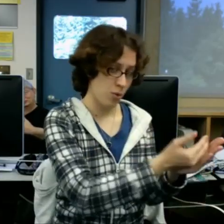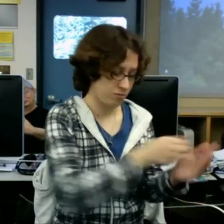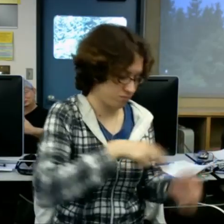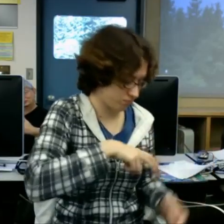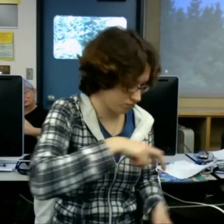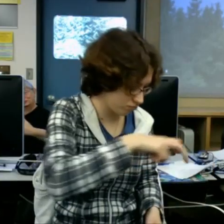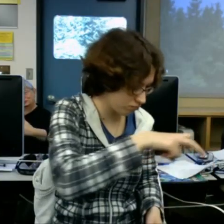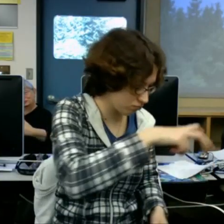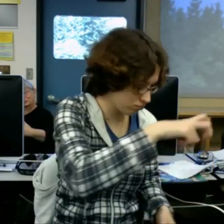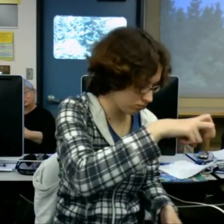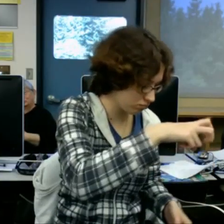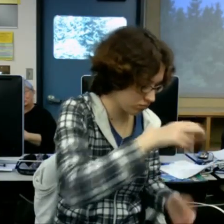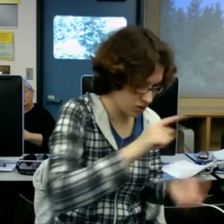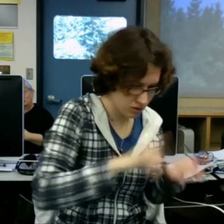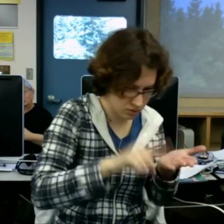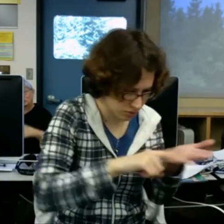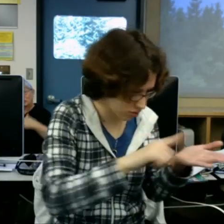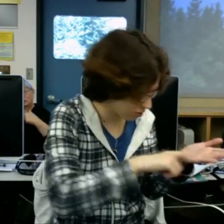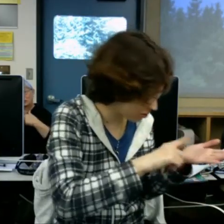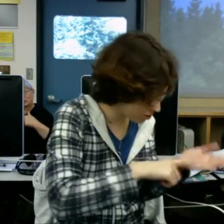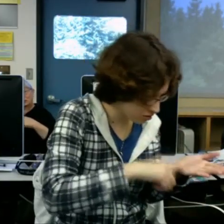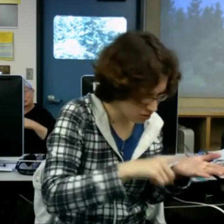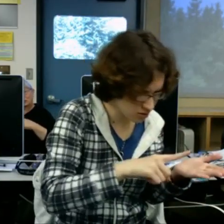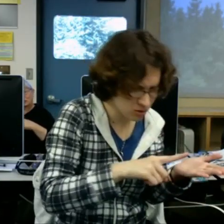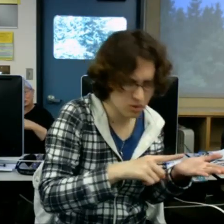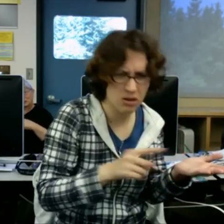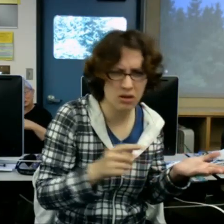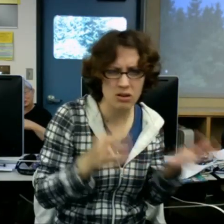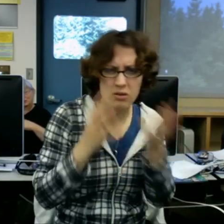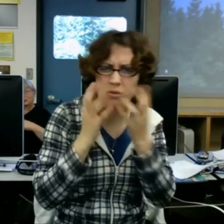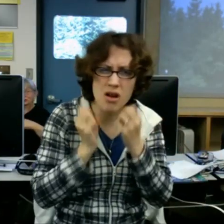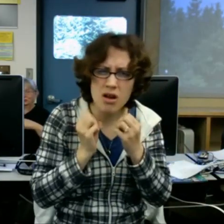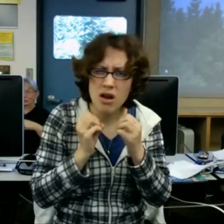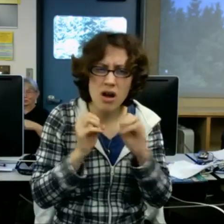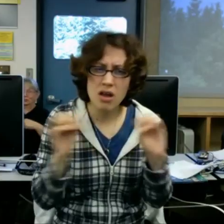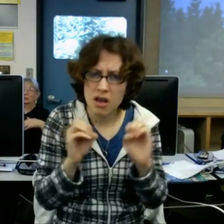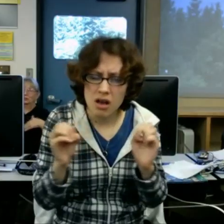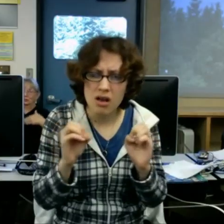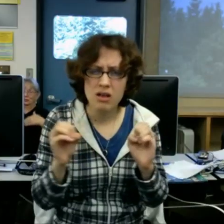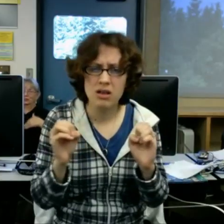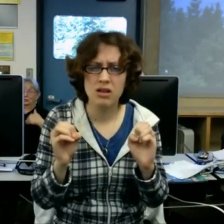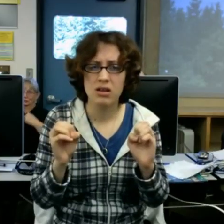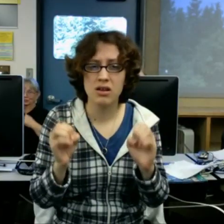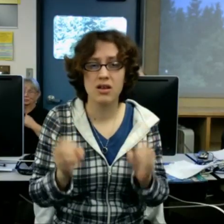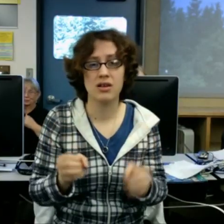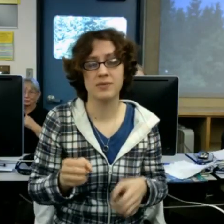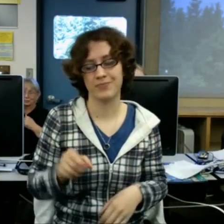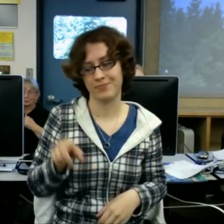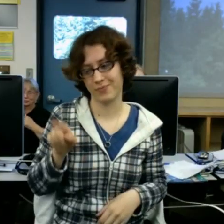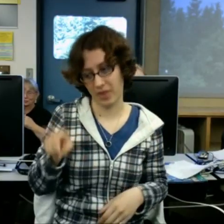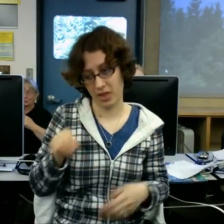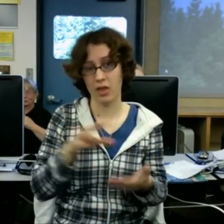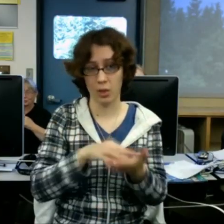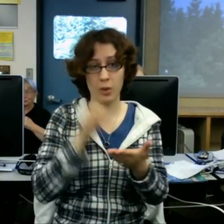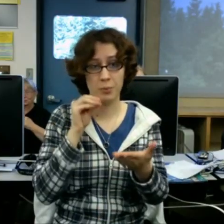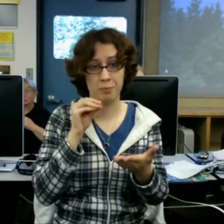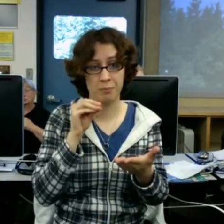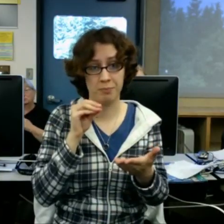He climbed up the boat, looked around, but there was no treasure. He learned